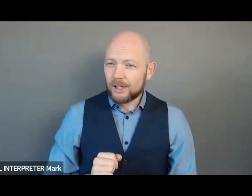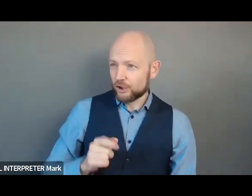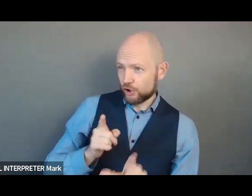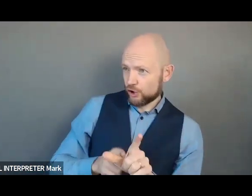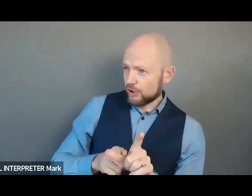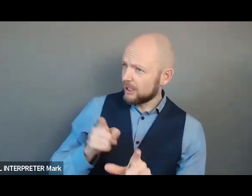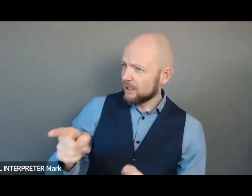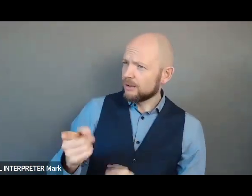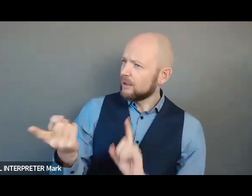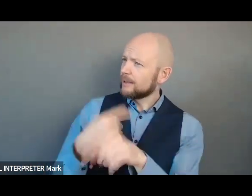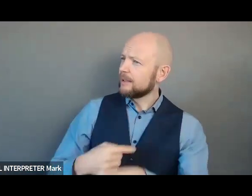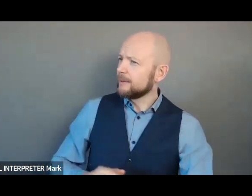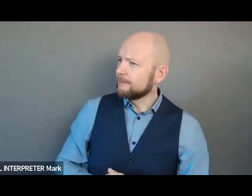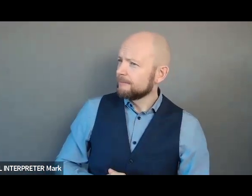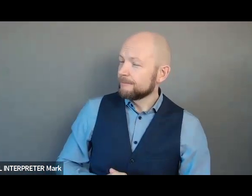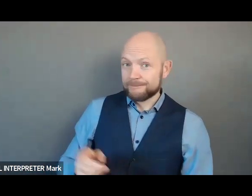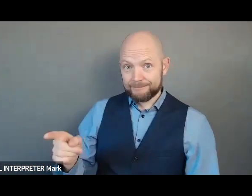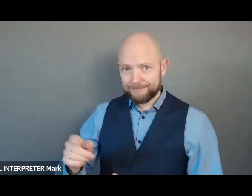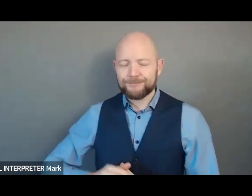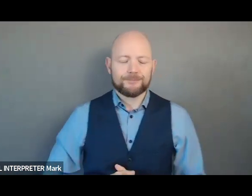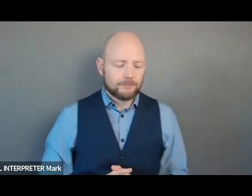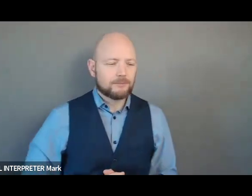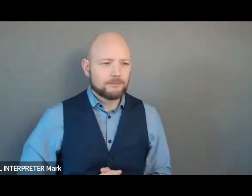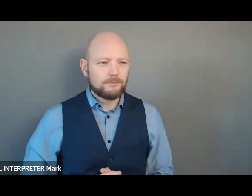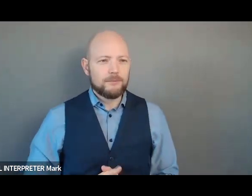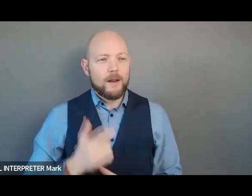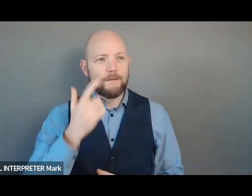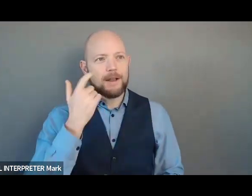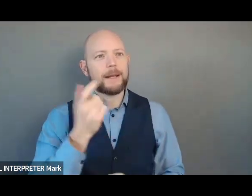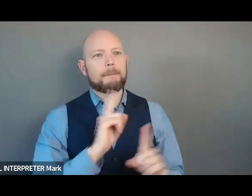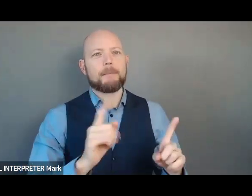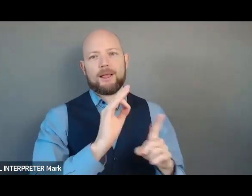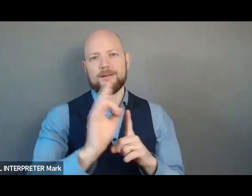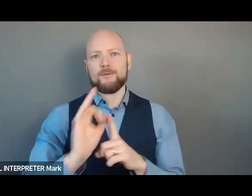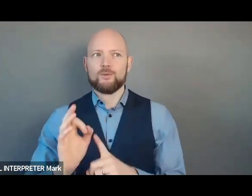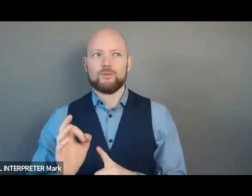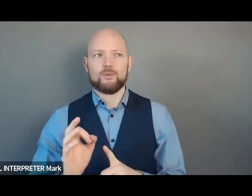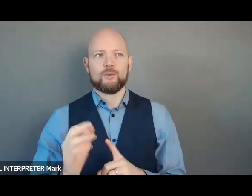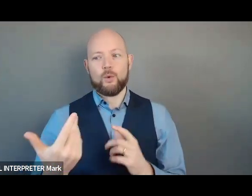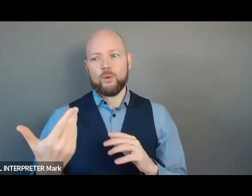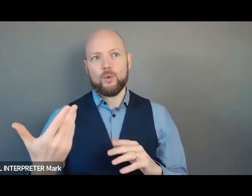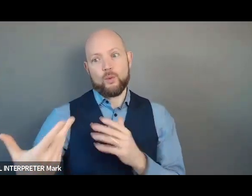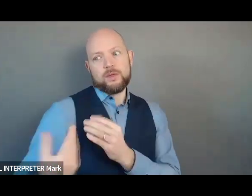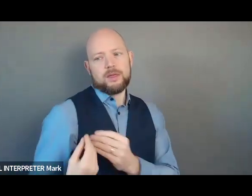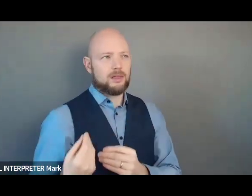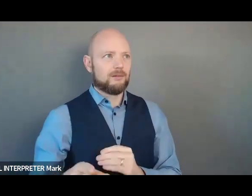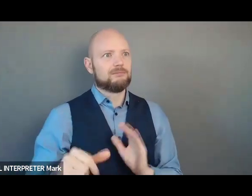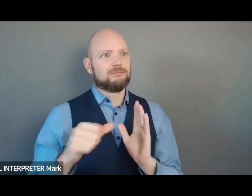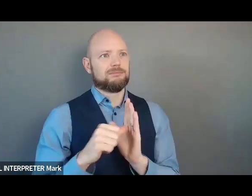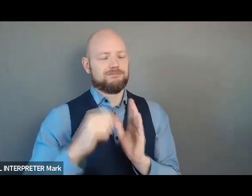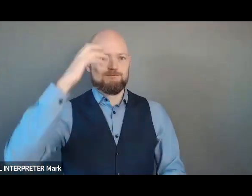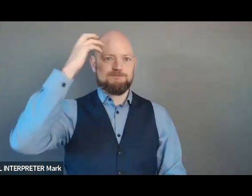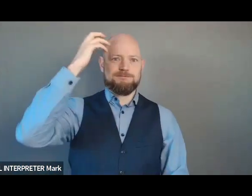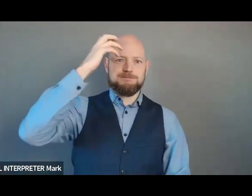to you. Thank you. Indeed, you know, finding participants was a real challenge. We had proposed to